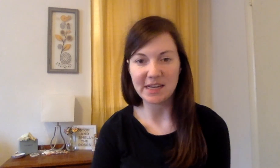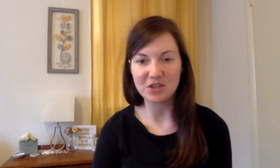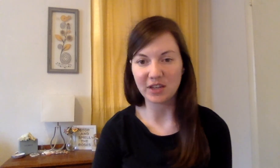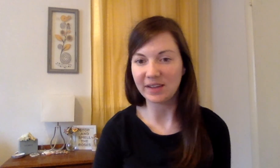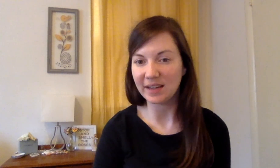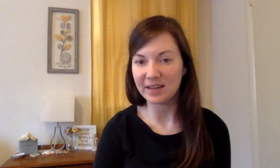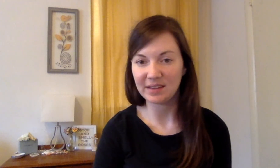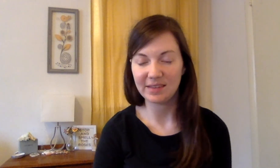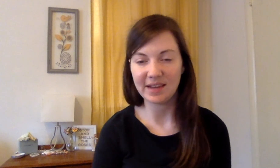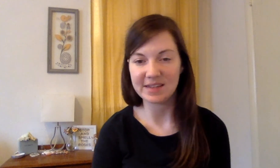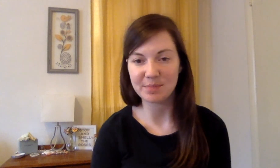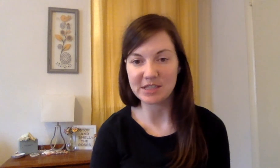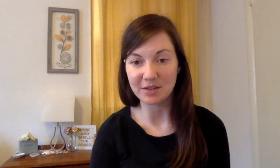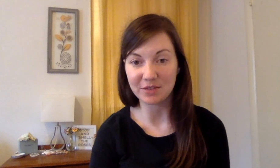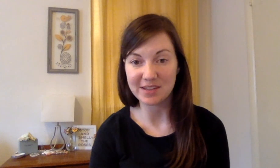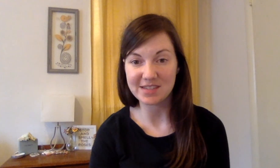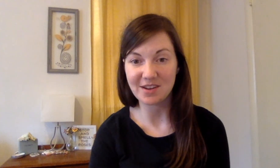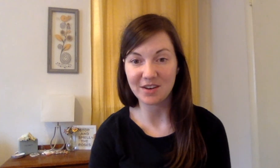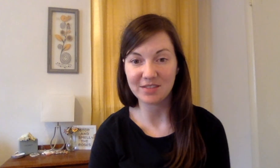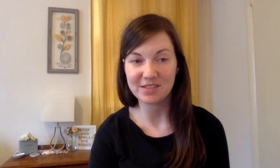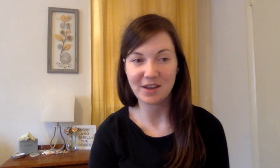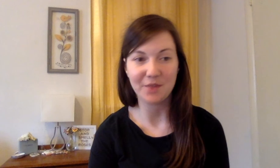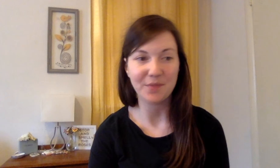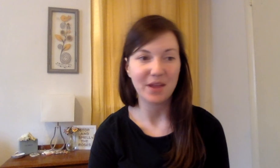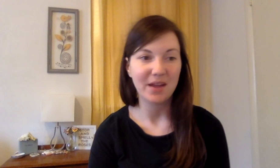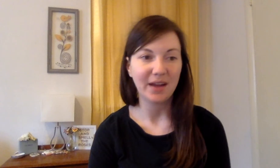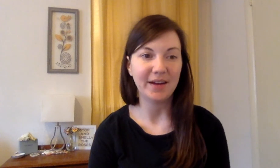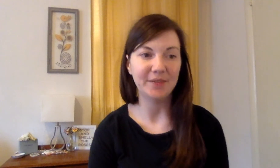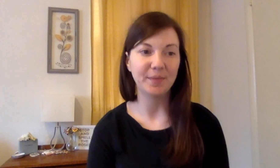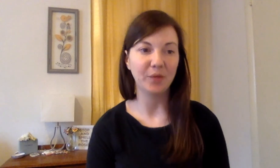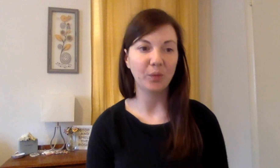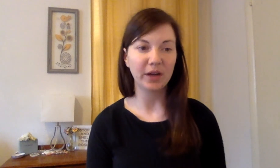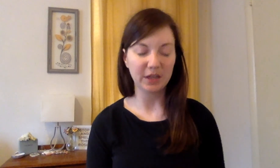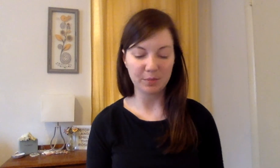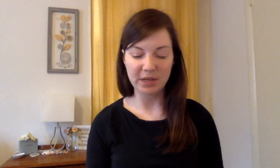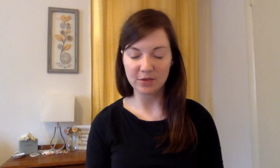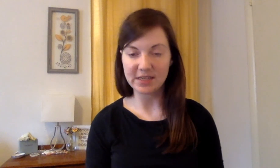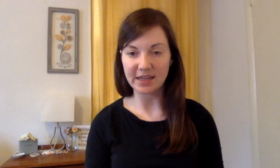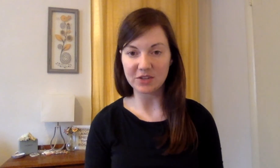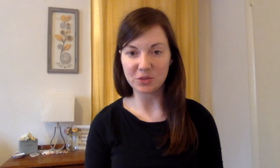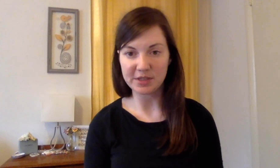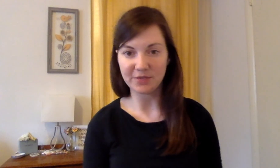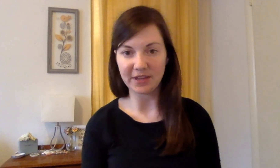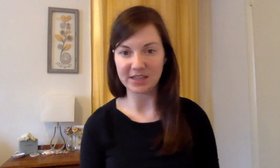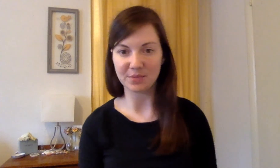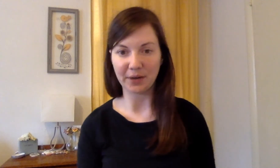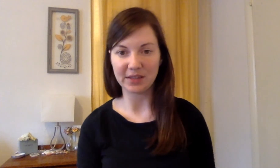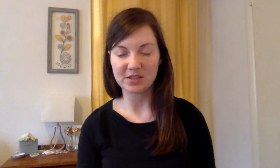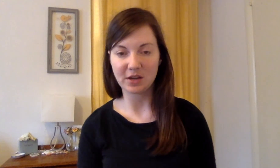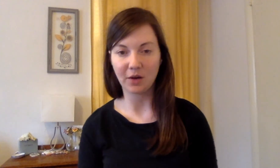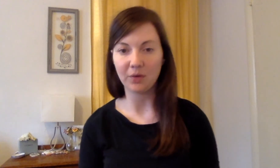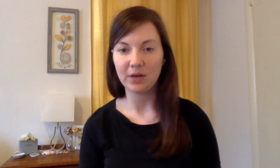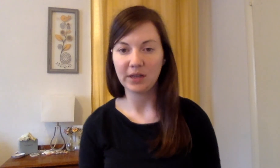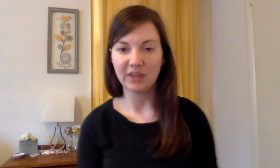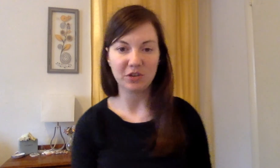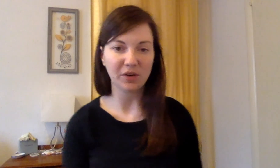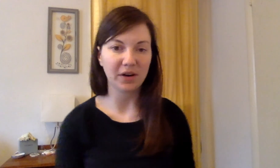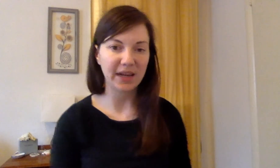instrumentation that has been done for this song. So we're going to be using instruments for this one, so if you don't already have